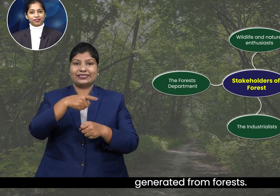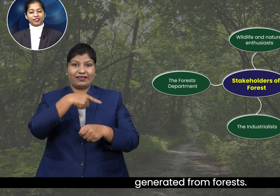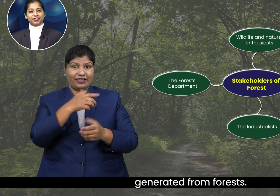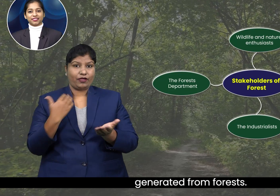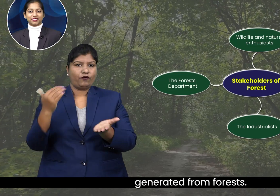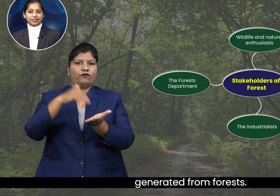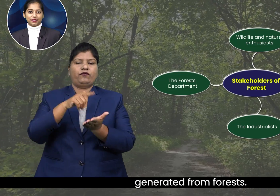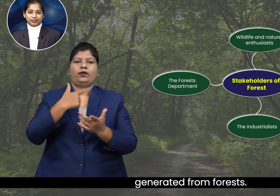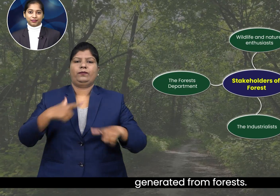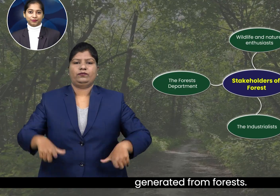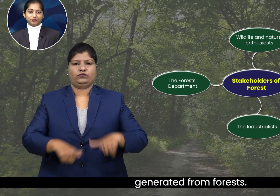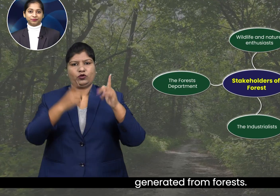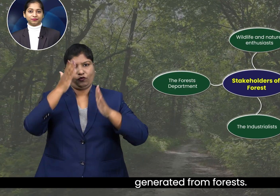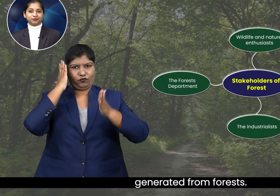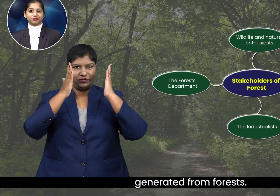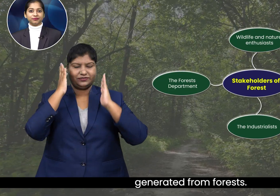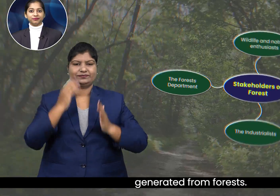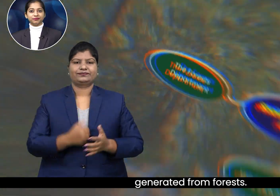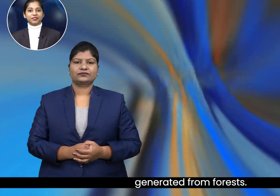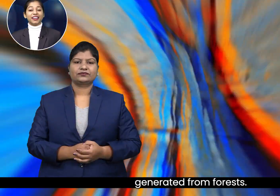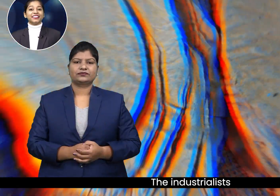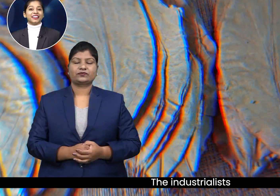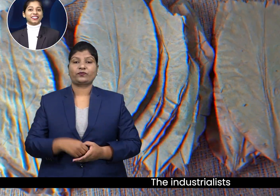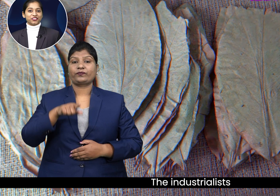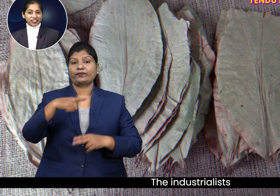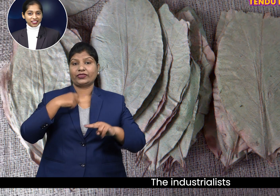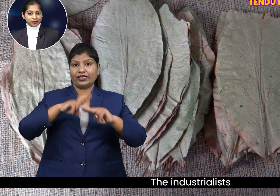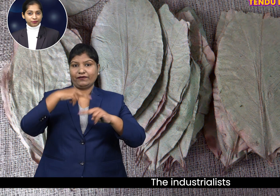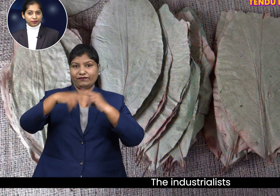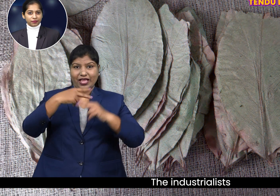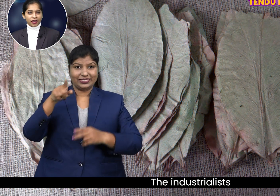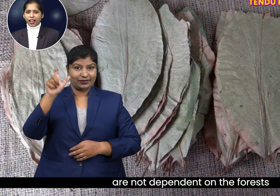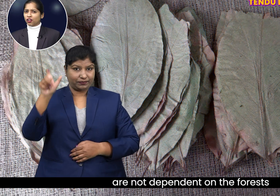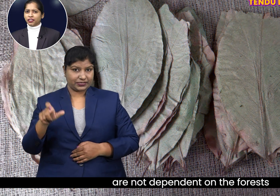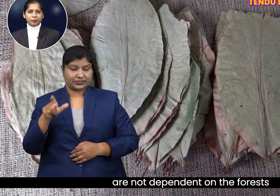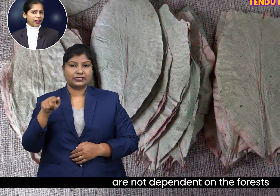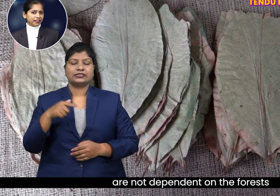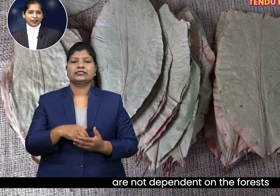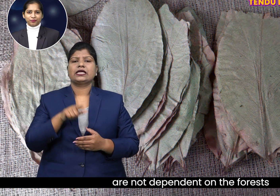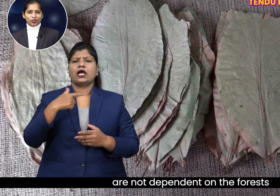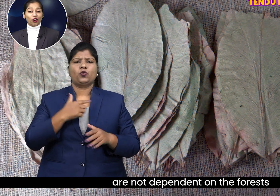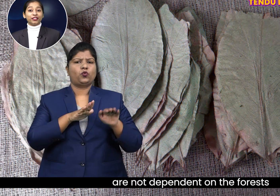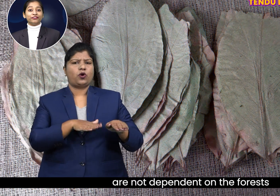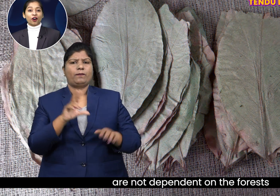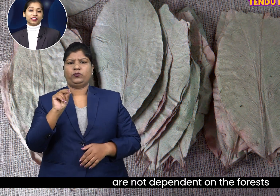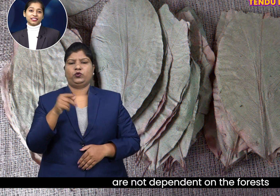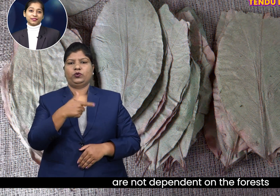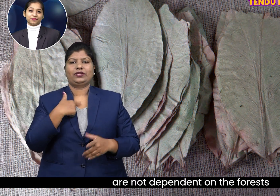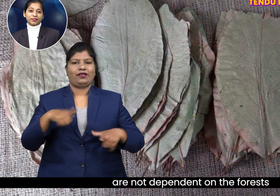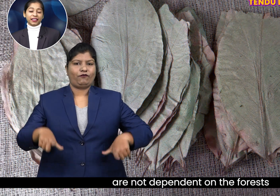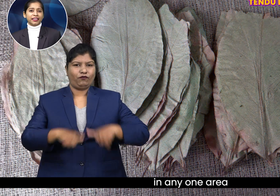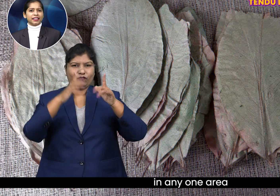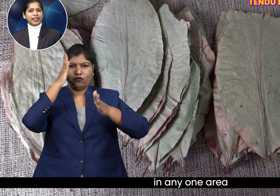The industrialists are not dependent on the